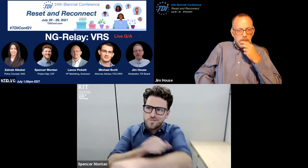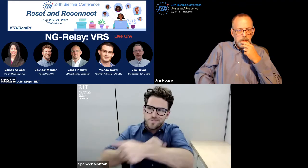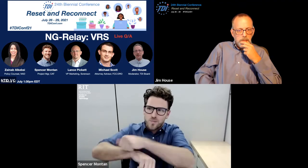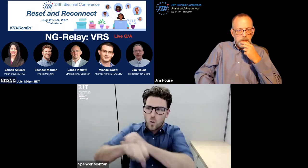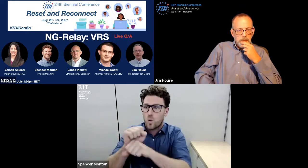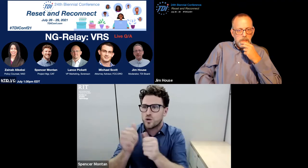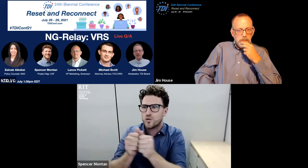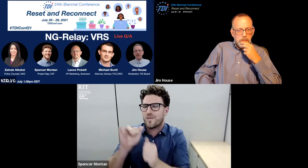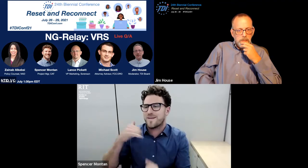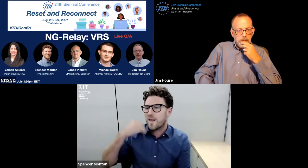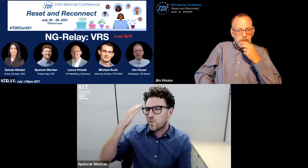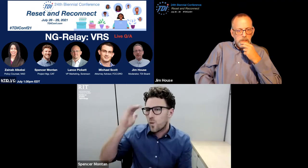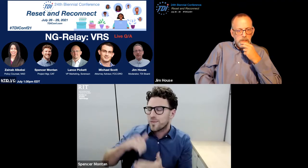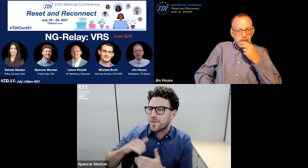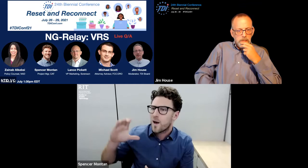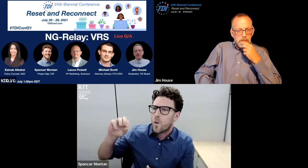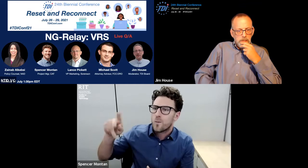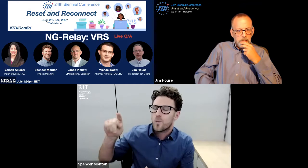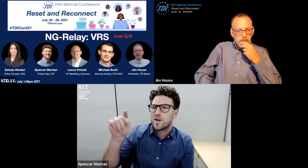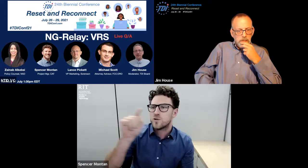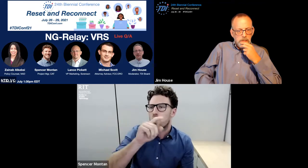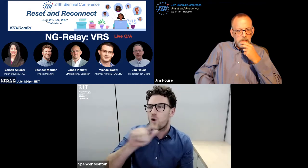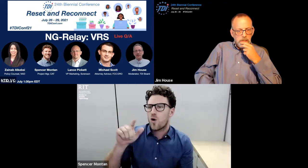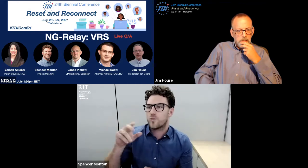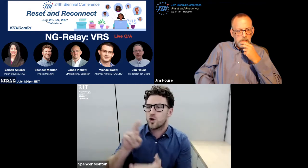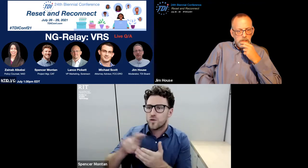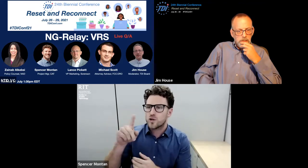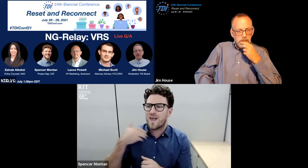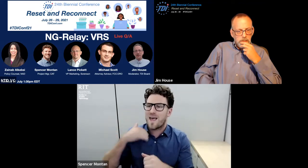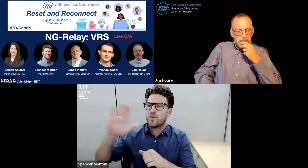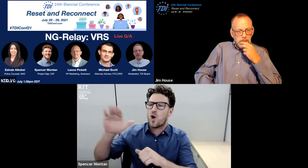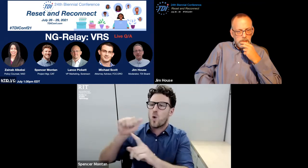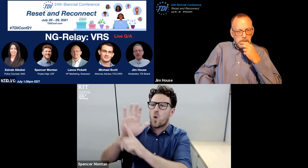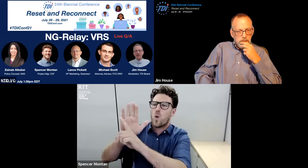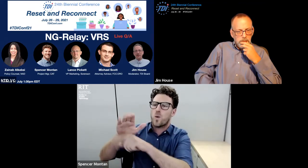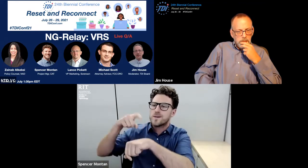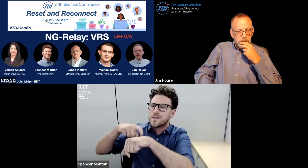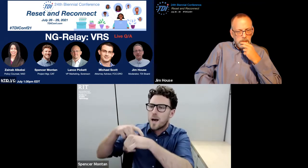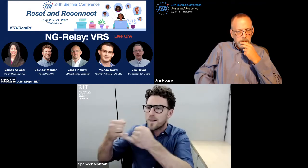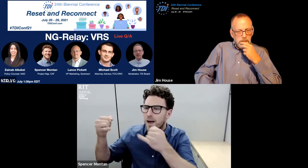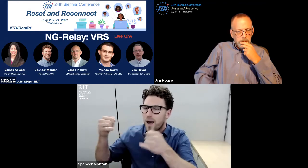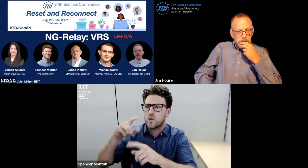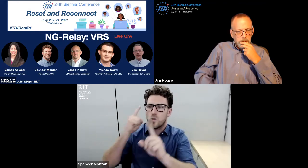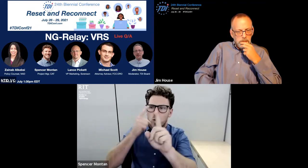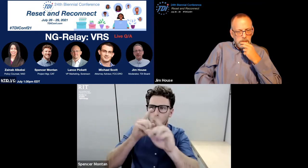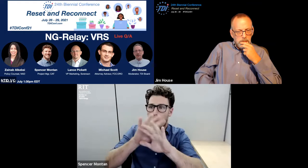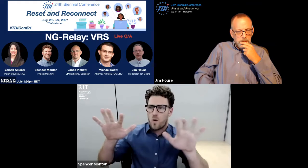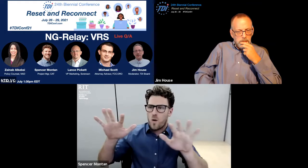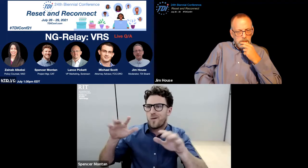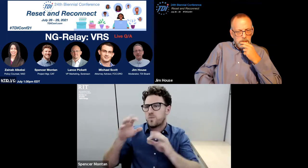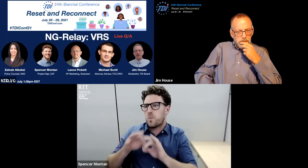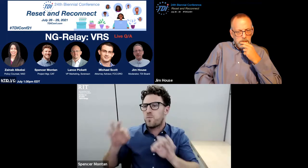So our community is responsible to roll up our sleeves and work with us and push them. And I know that corporations have their